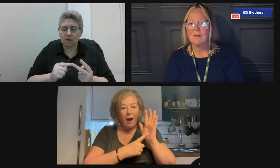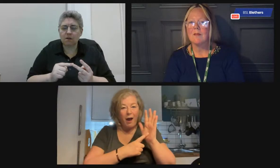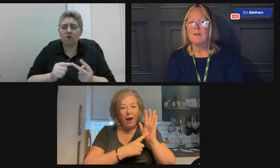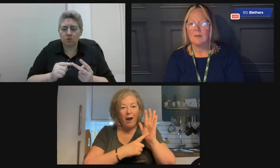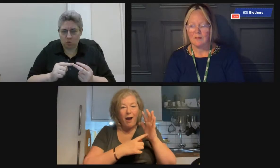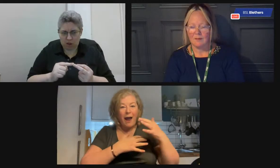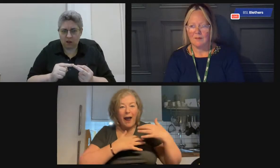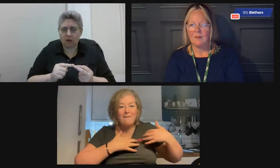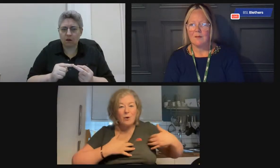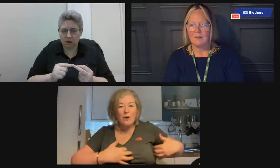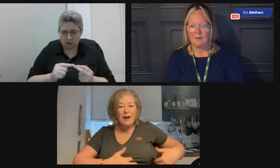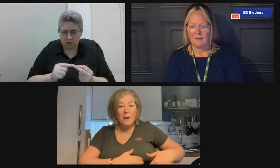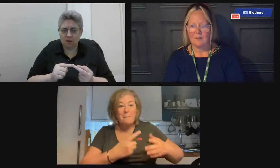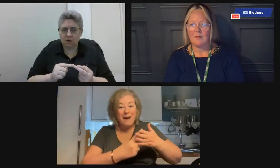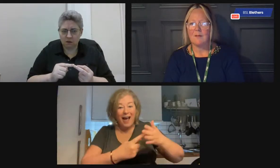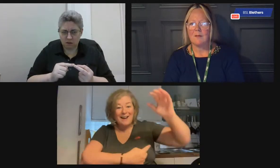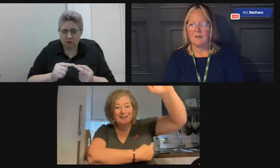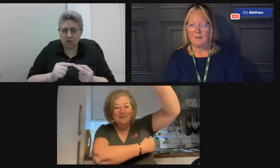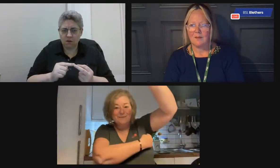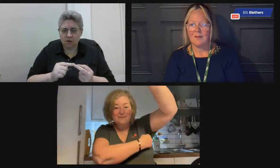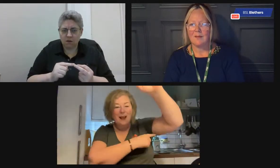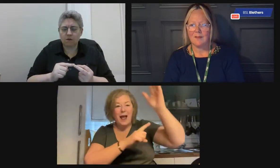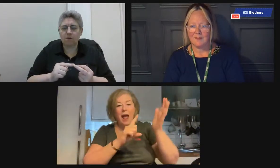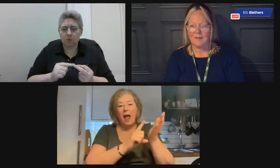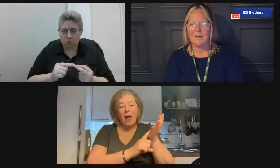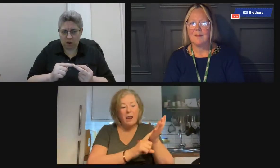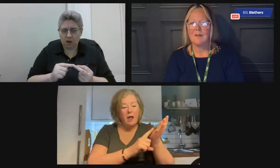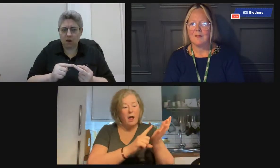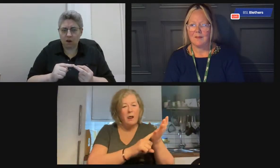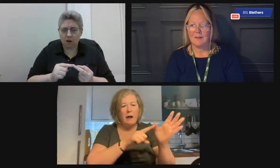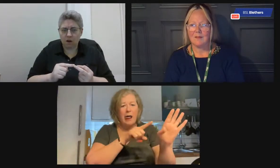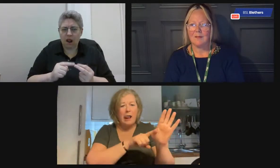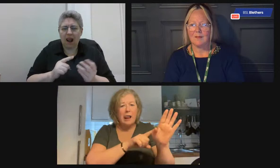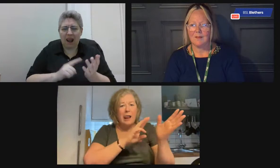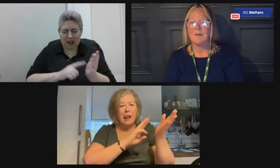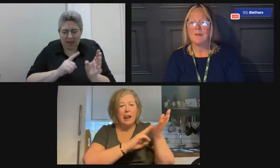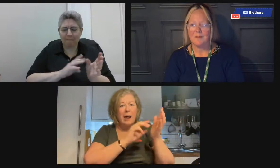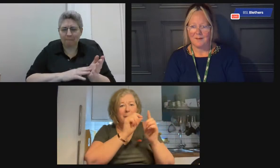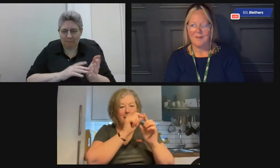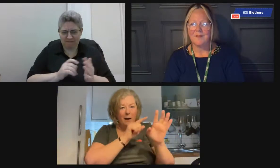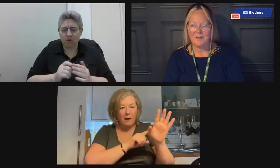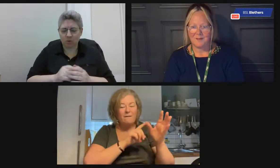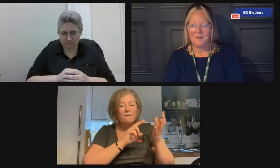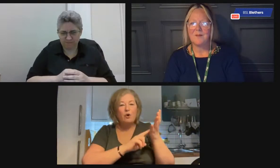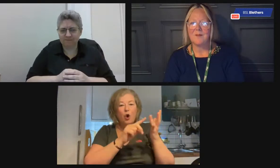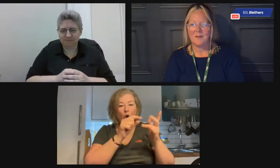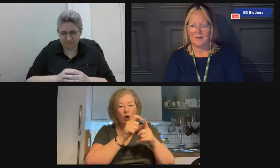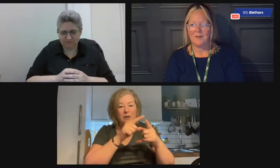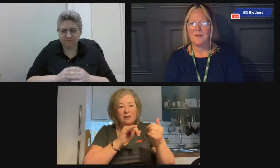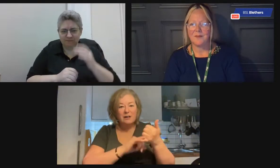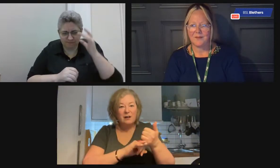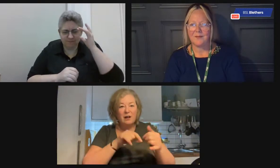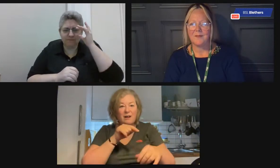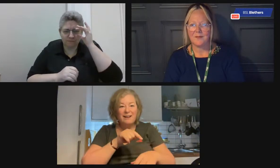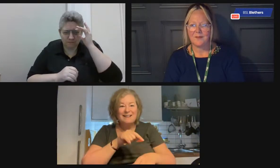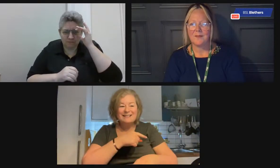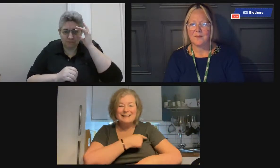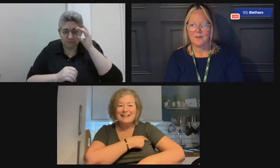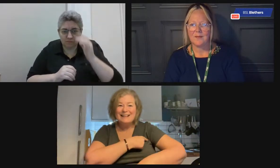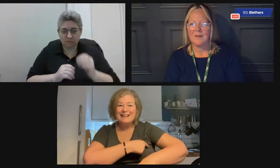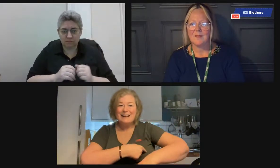they said there was lots of cancer cells everywhere and right up to my lymph nodes too.